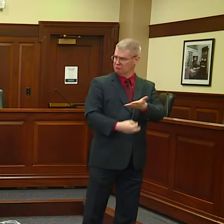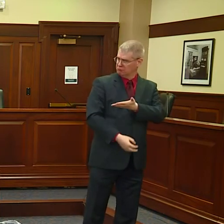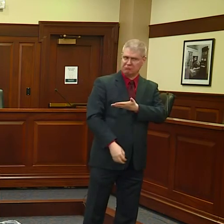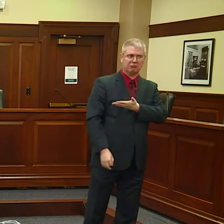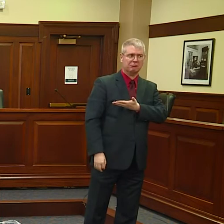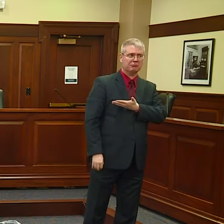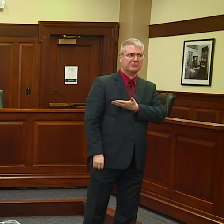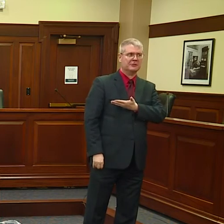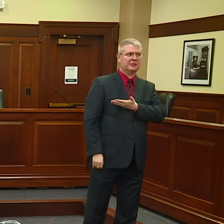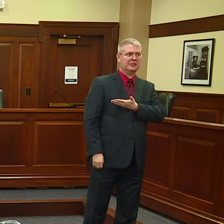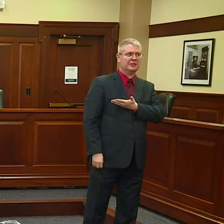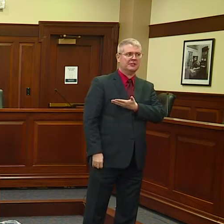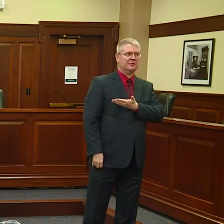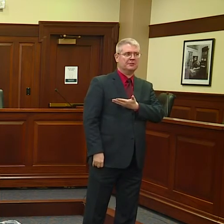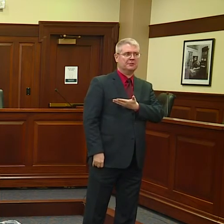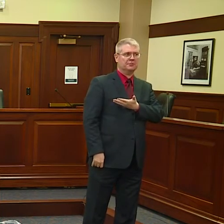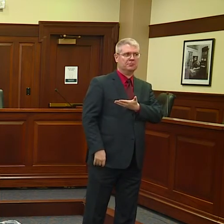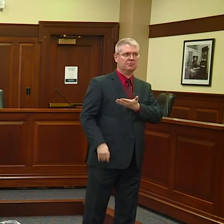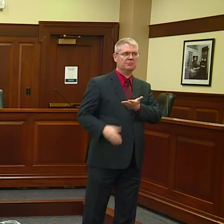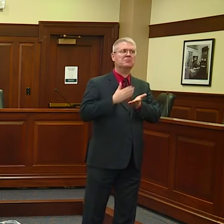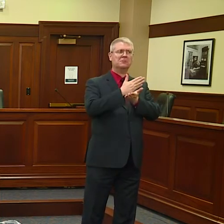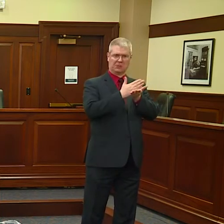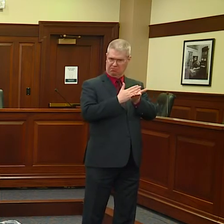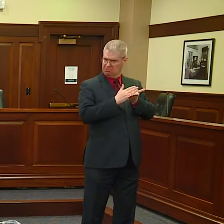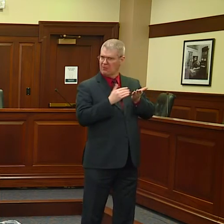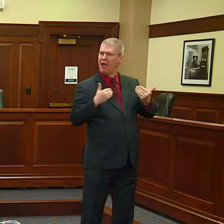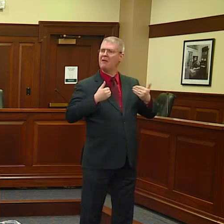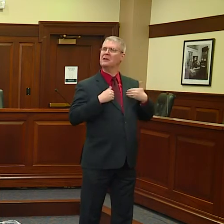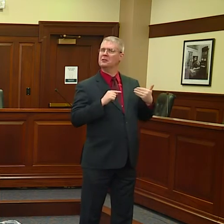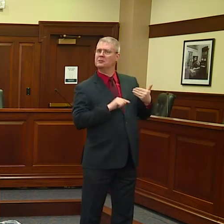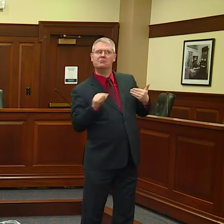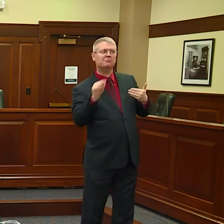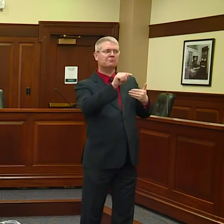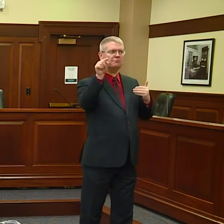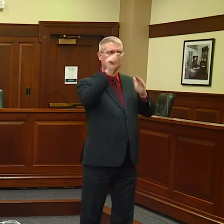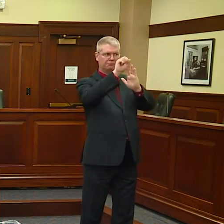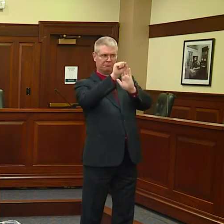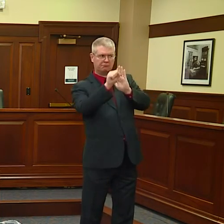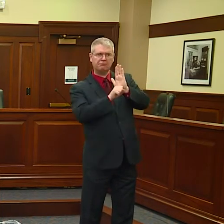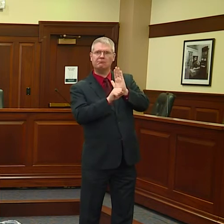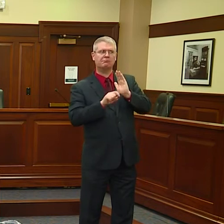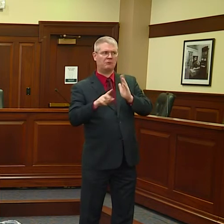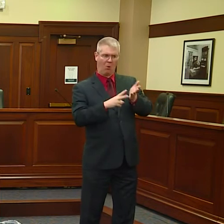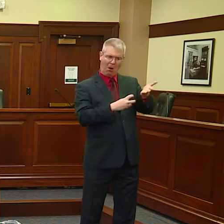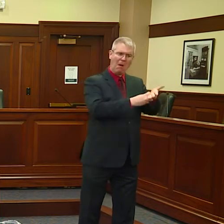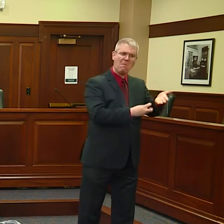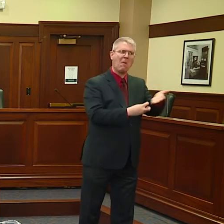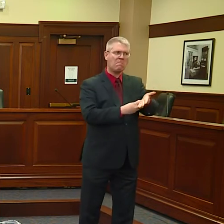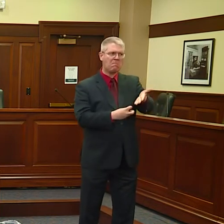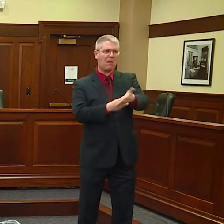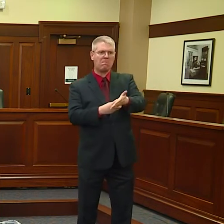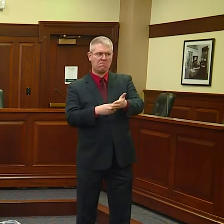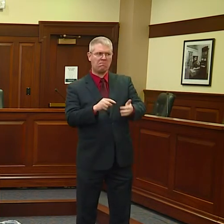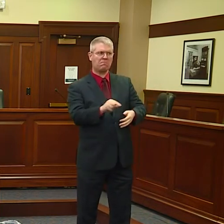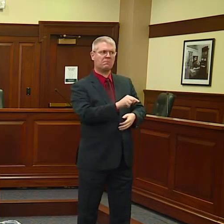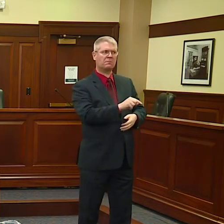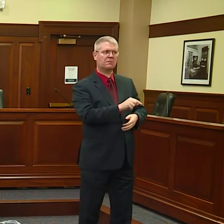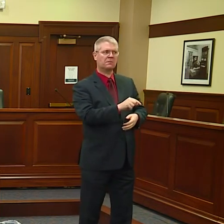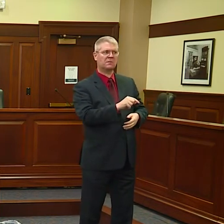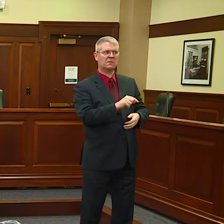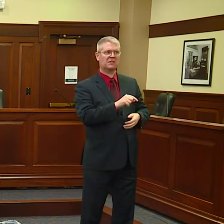first place. Why are we not restricting non-essential travel and mandating masks in counties with high